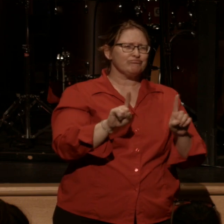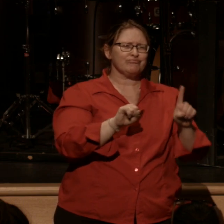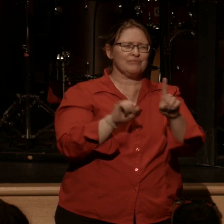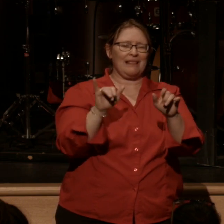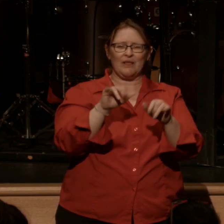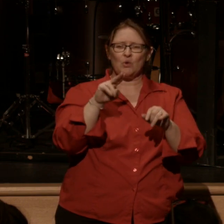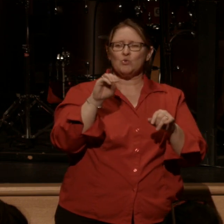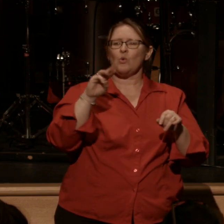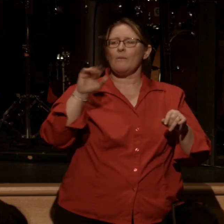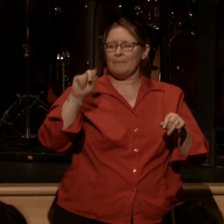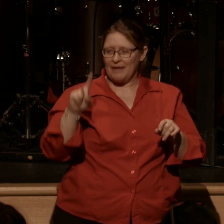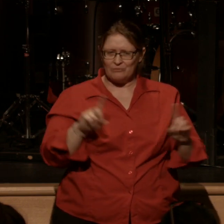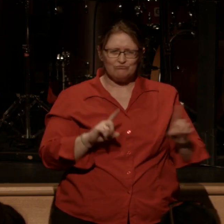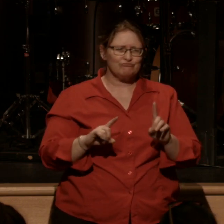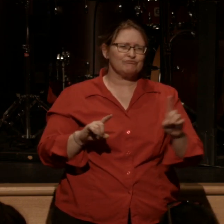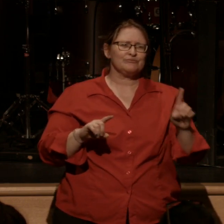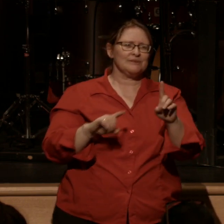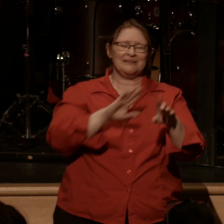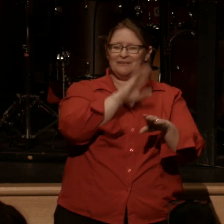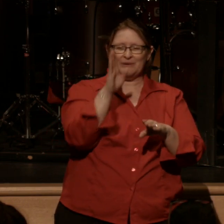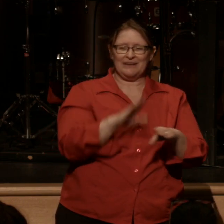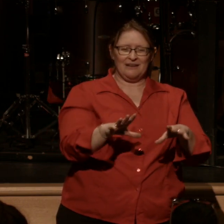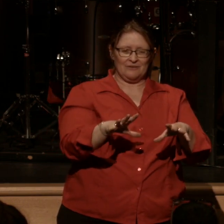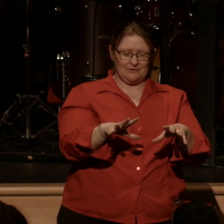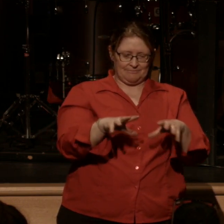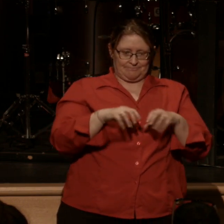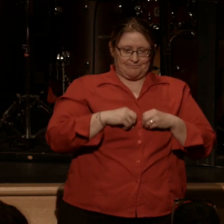nomad. He would never get to inherit the land.